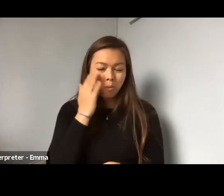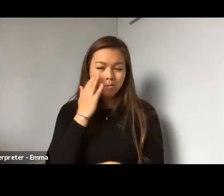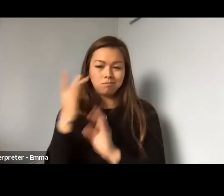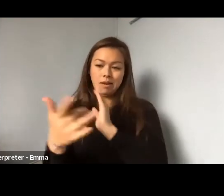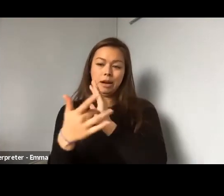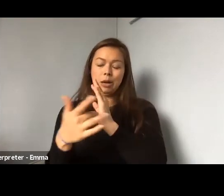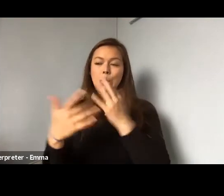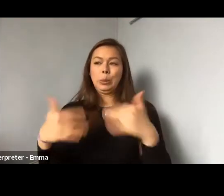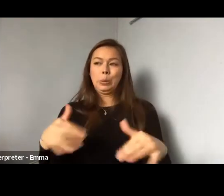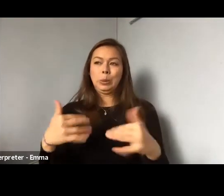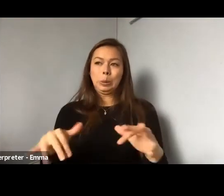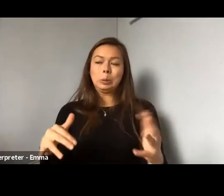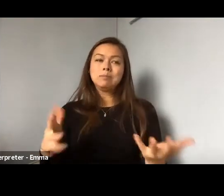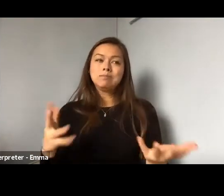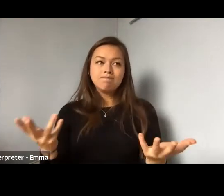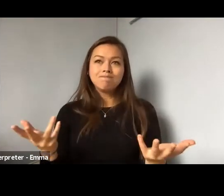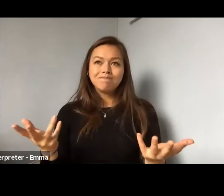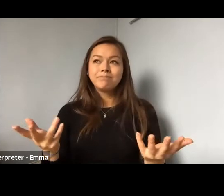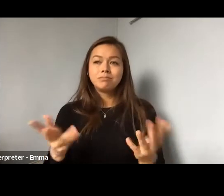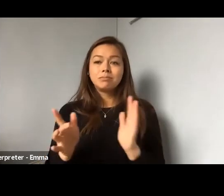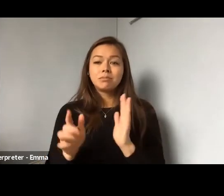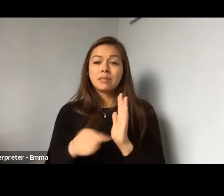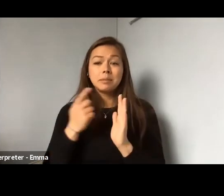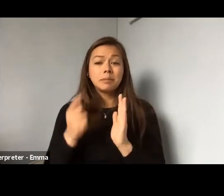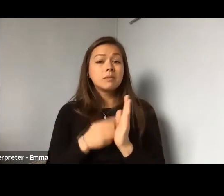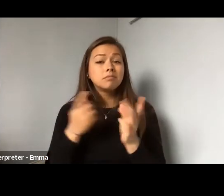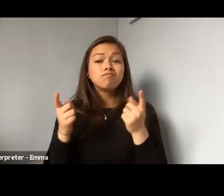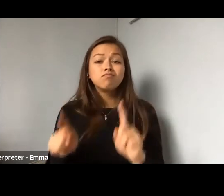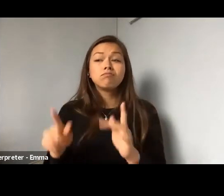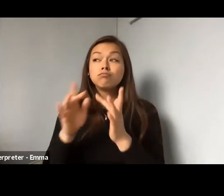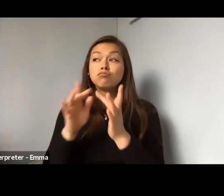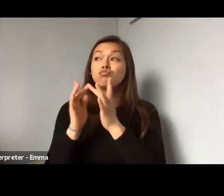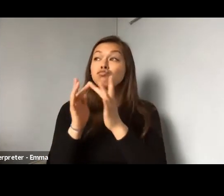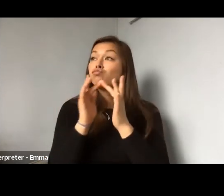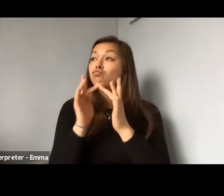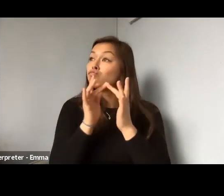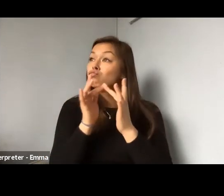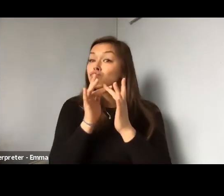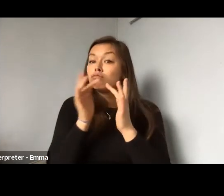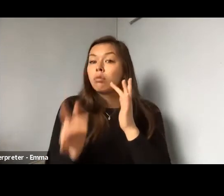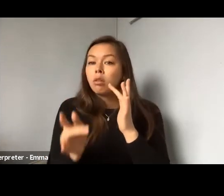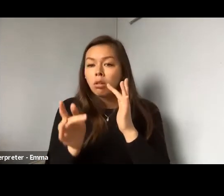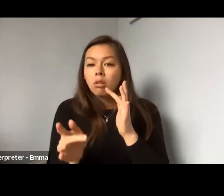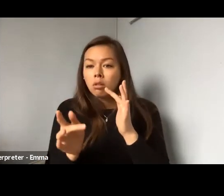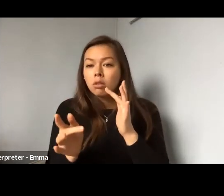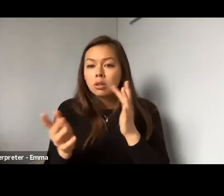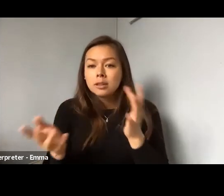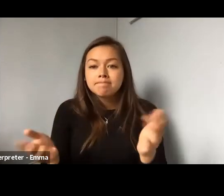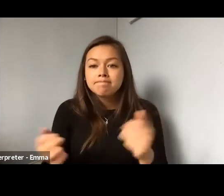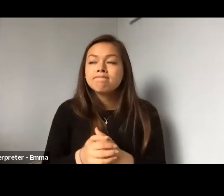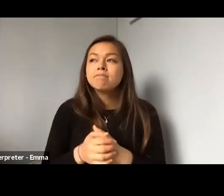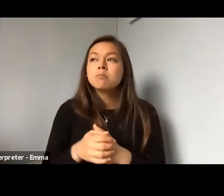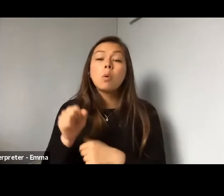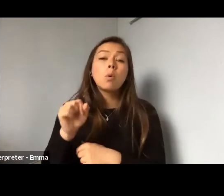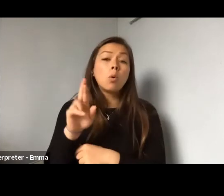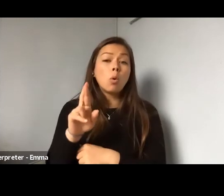internet connectivity, as well as it being not available to